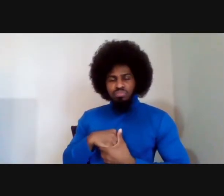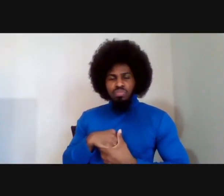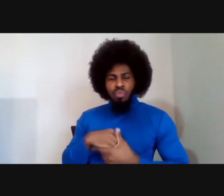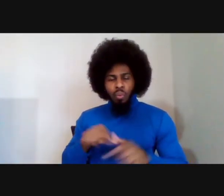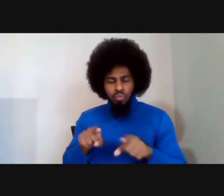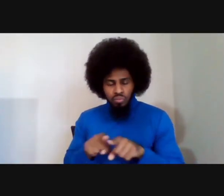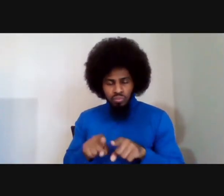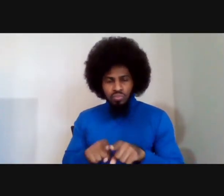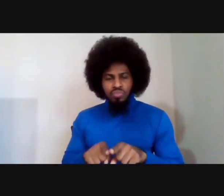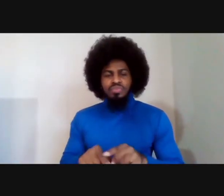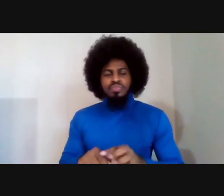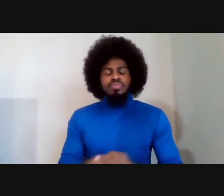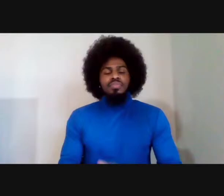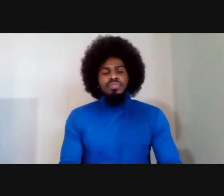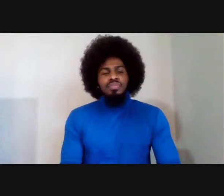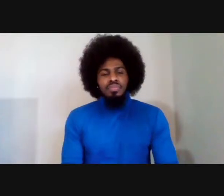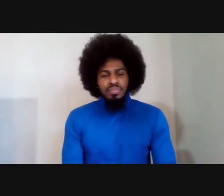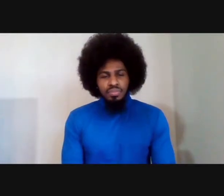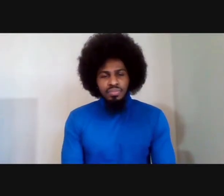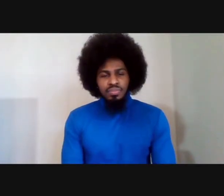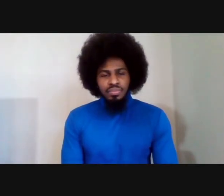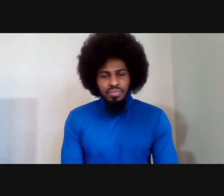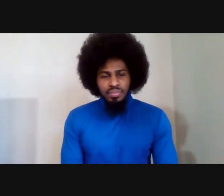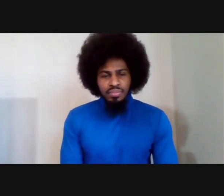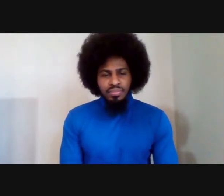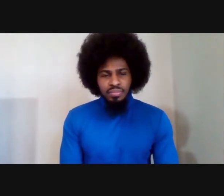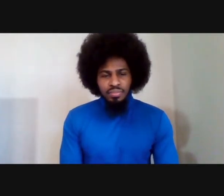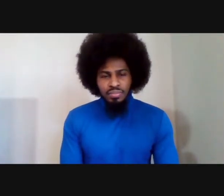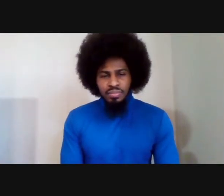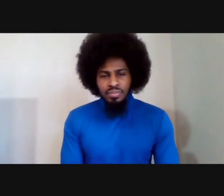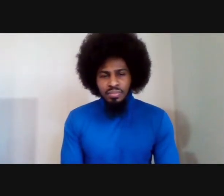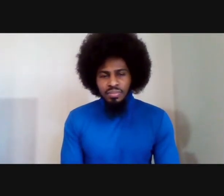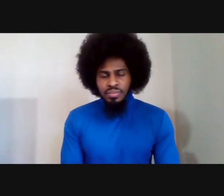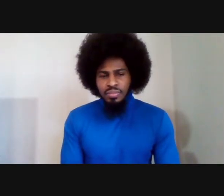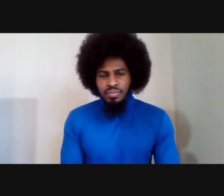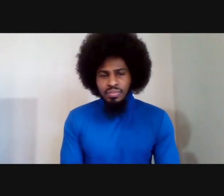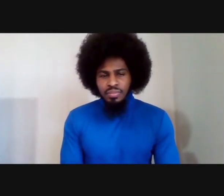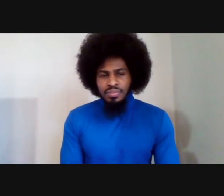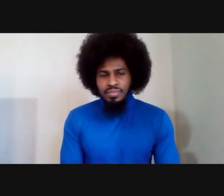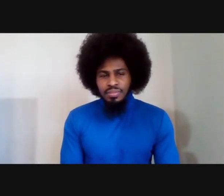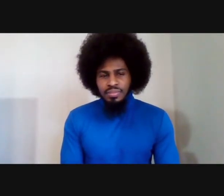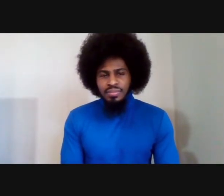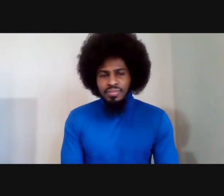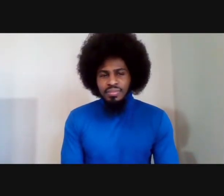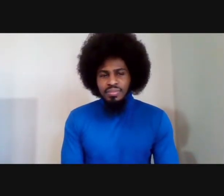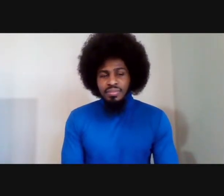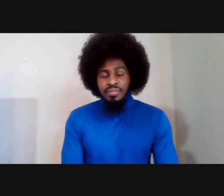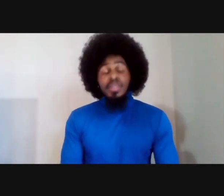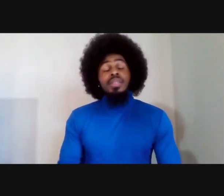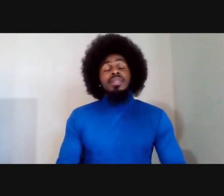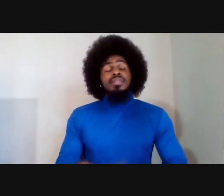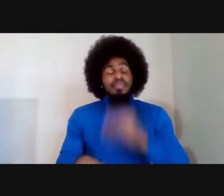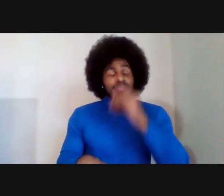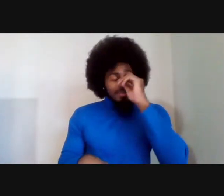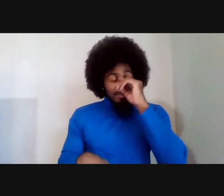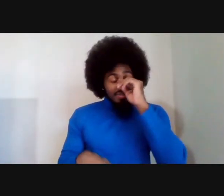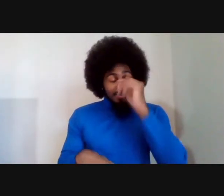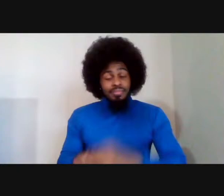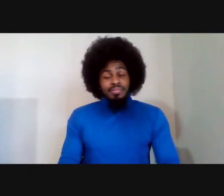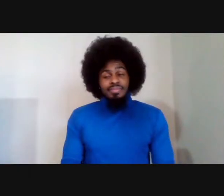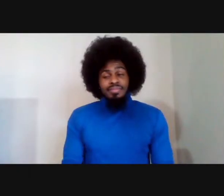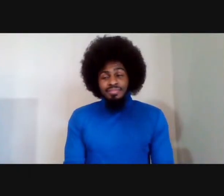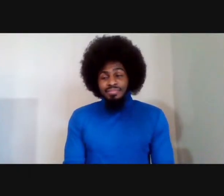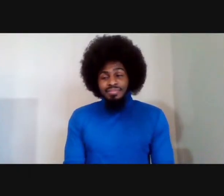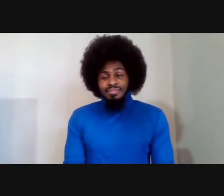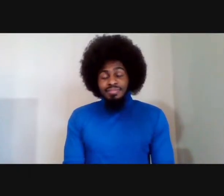founder and artistic director of an almost 21-year-old Brooklyn-based performance ensemble and nation that has a sister pop-up company